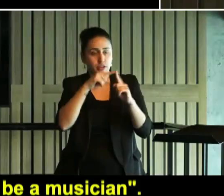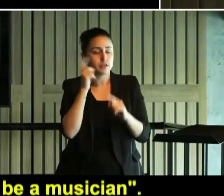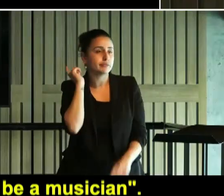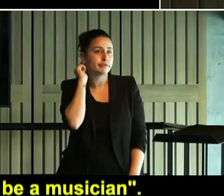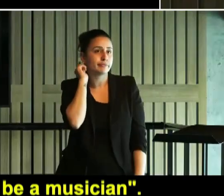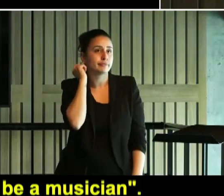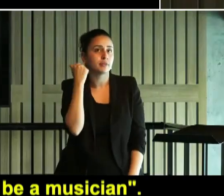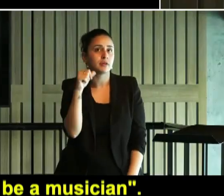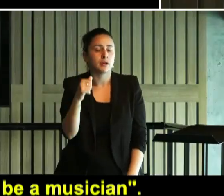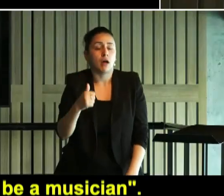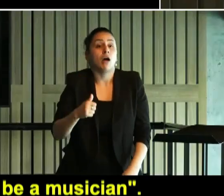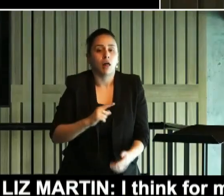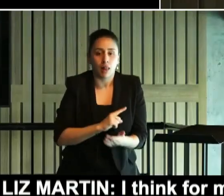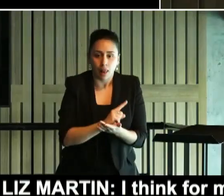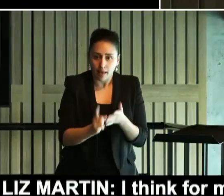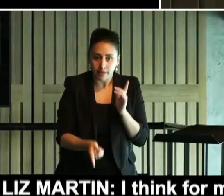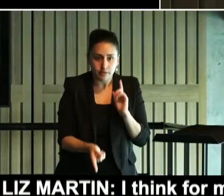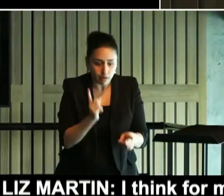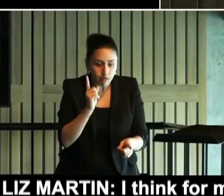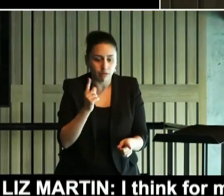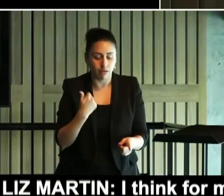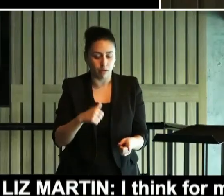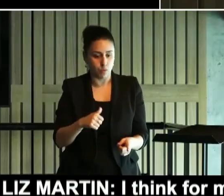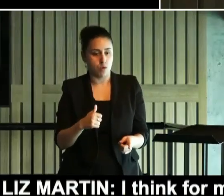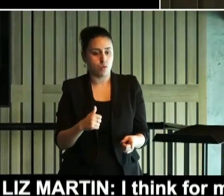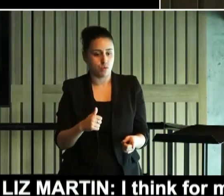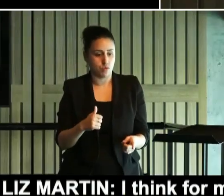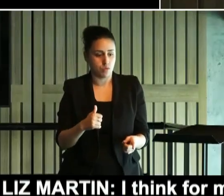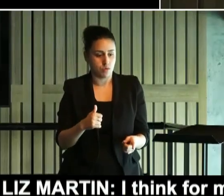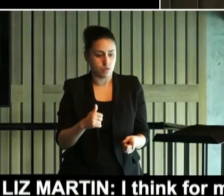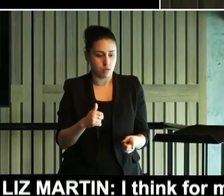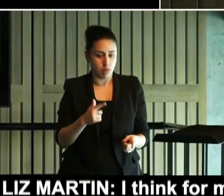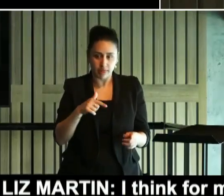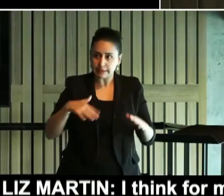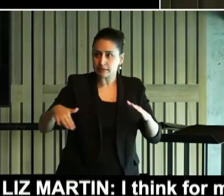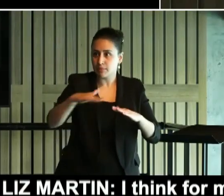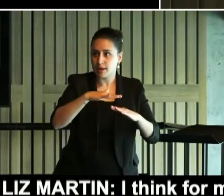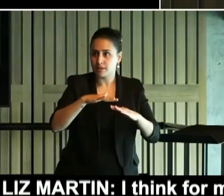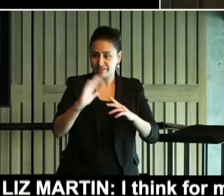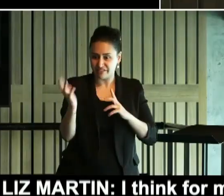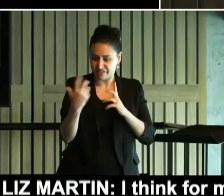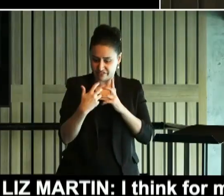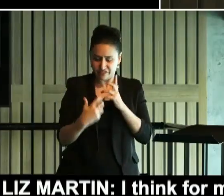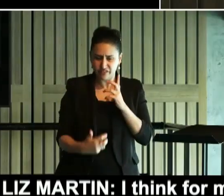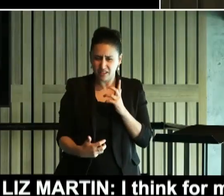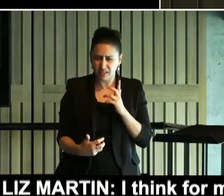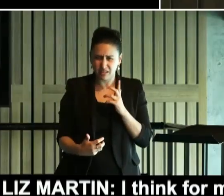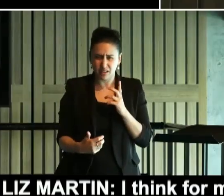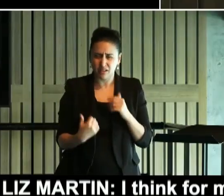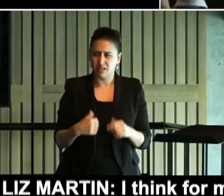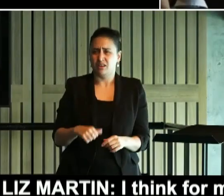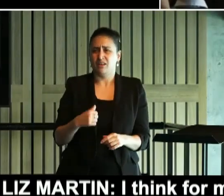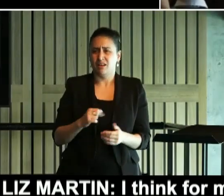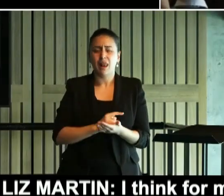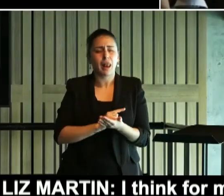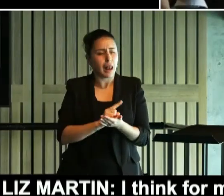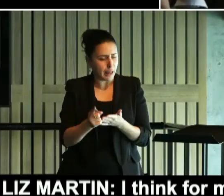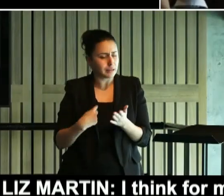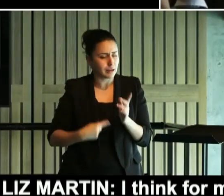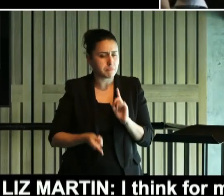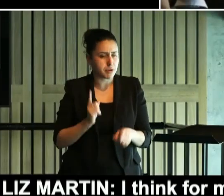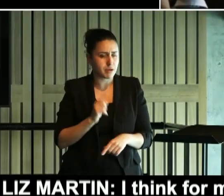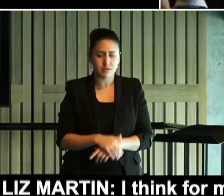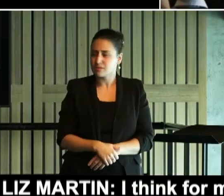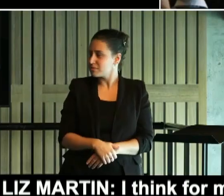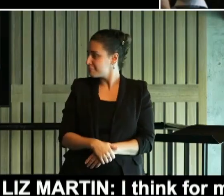that I sort of clocked that these spaces weren't thought of for me, I think. Sarah, what about you? What sort